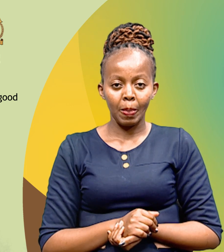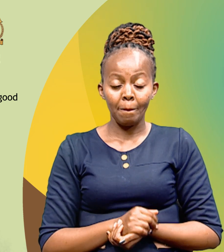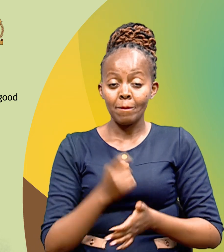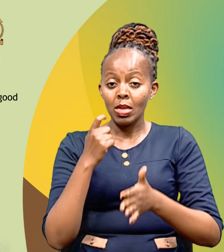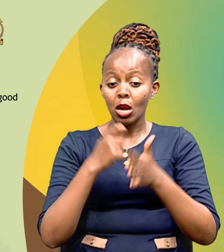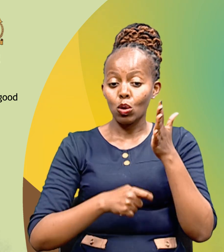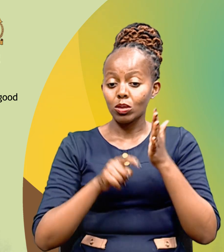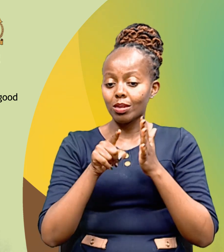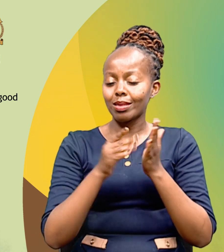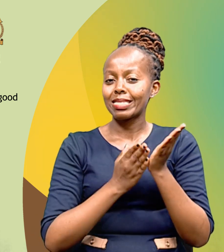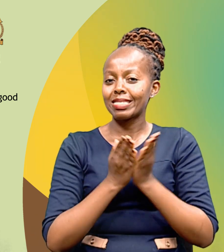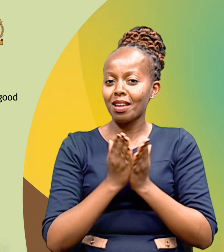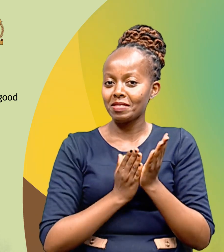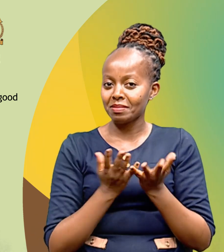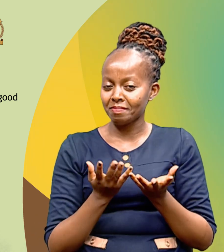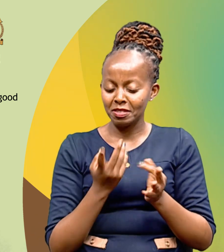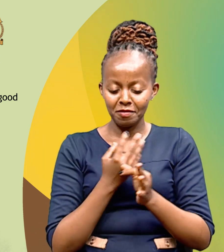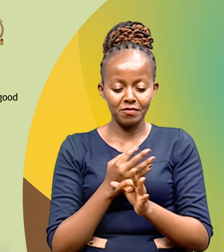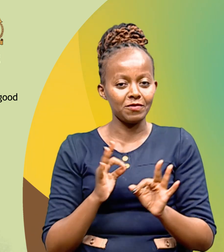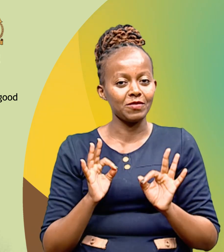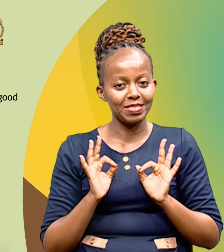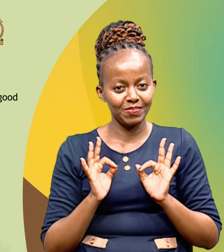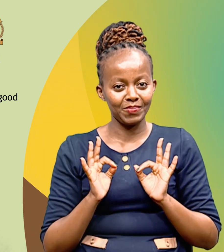Cost of service is free.